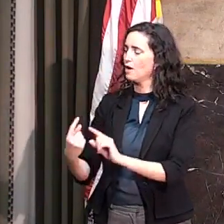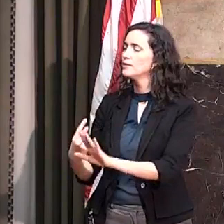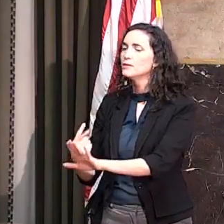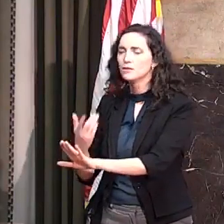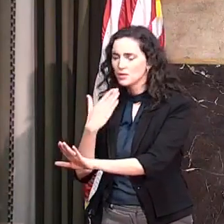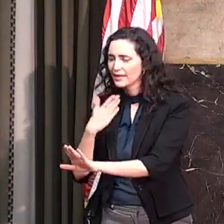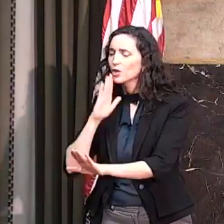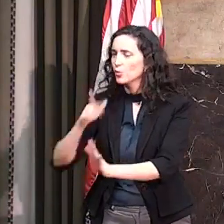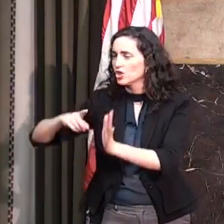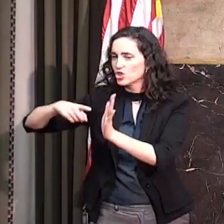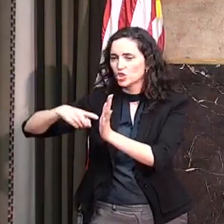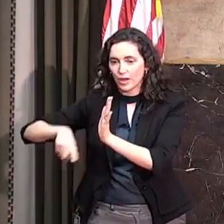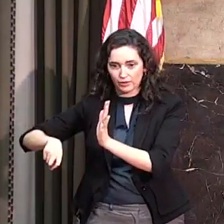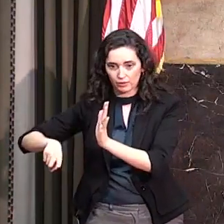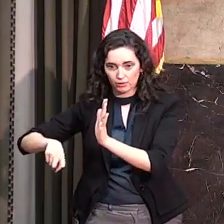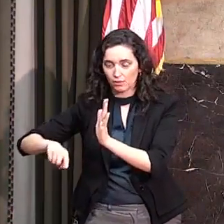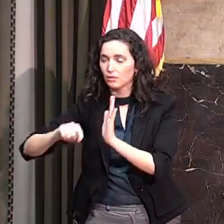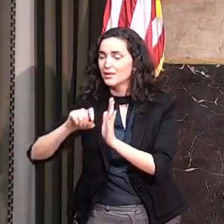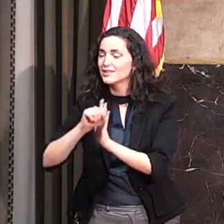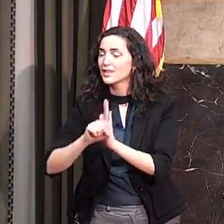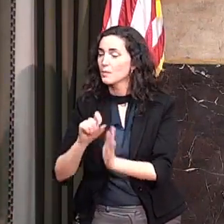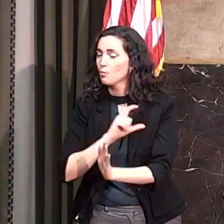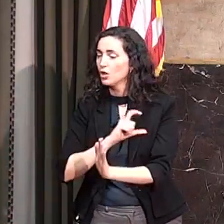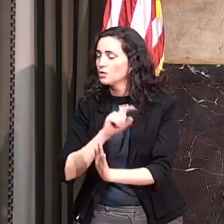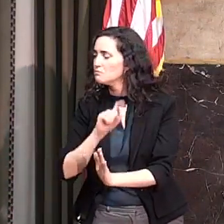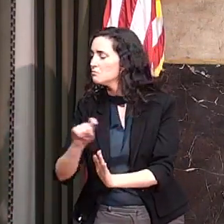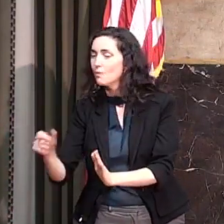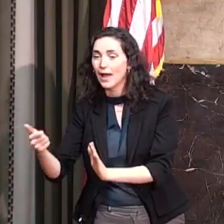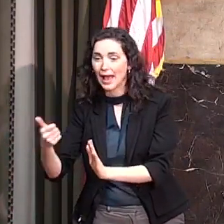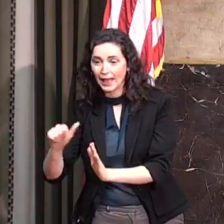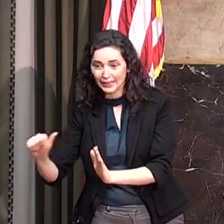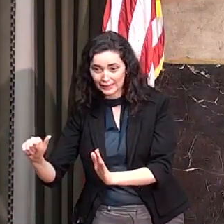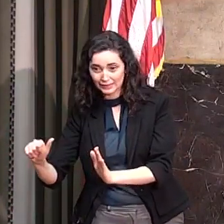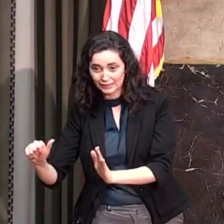to see whether anybody in the state police had actually